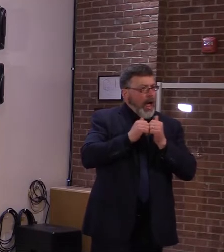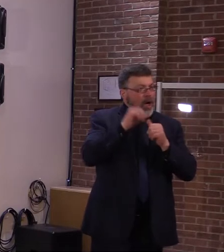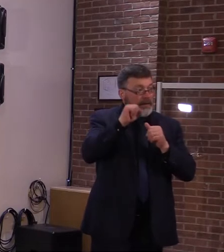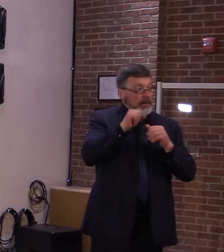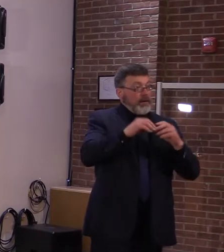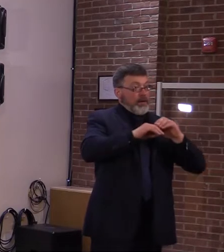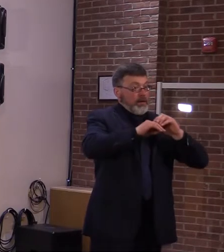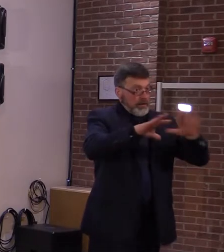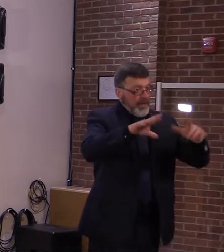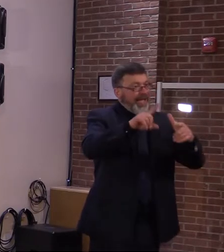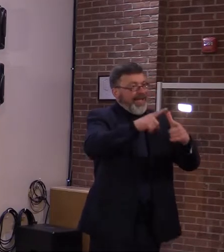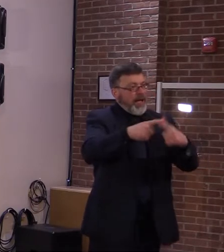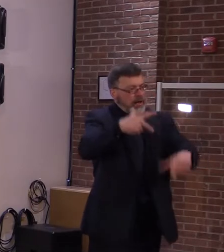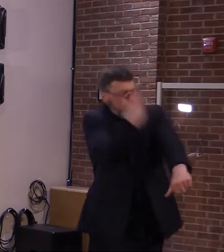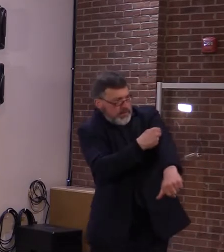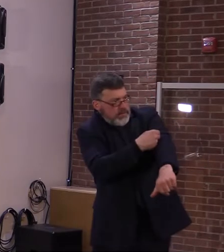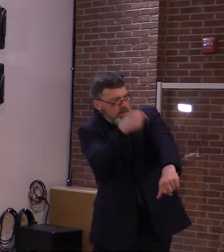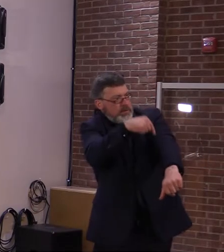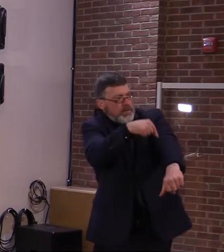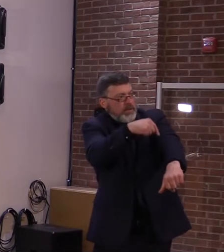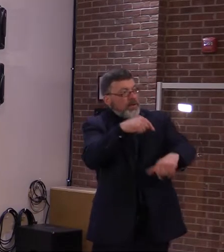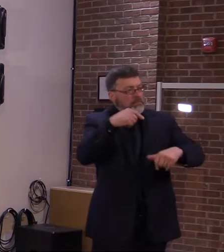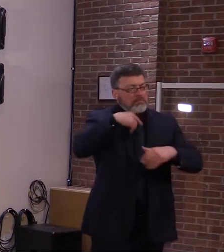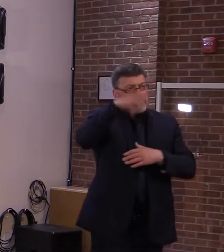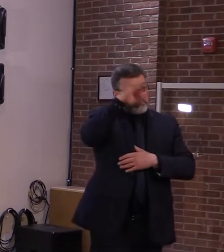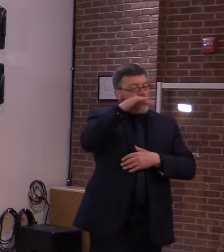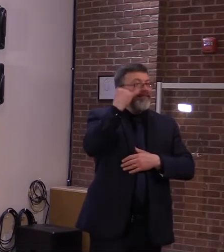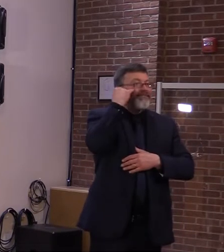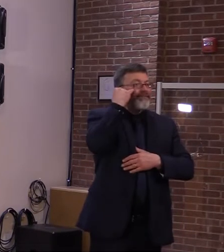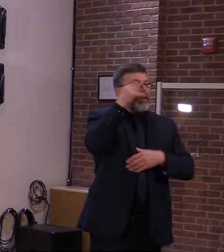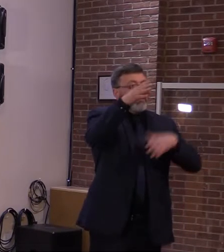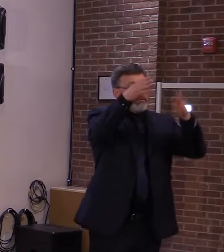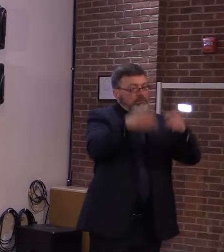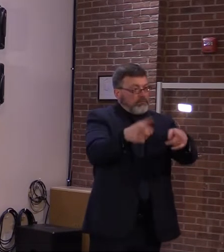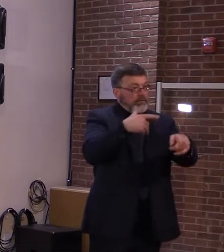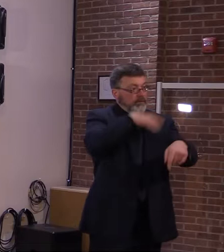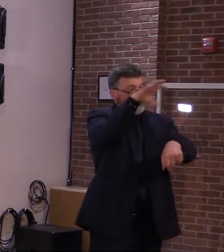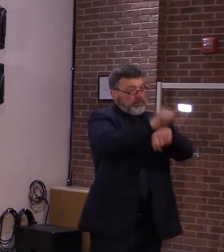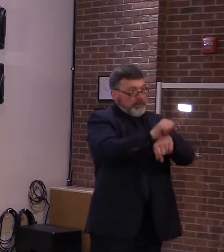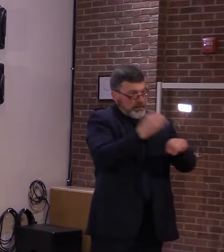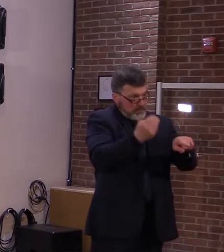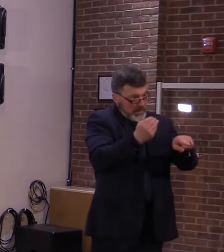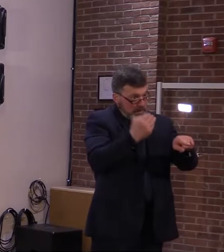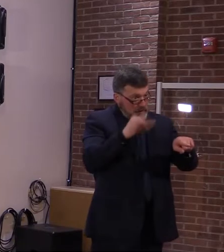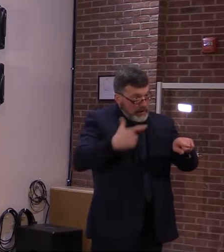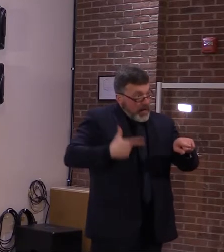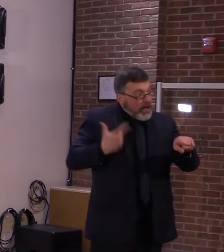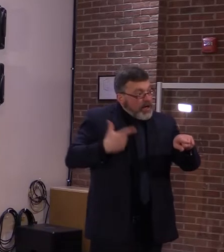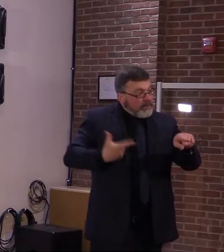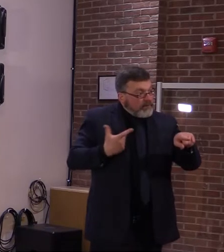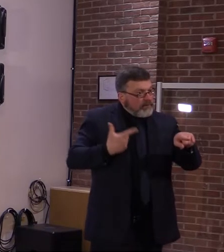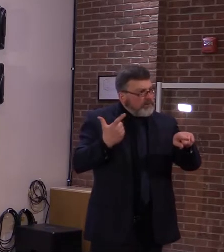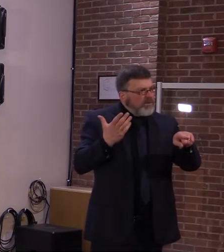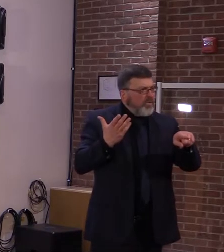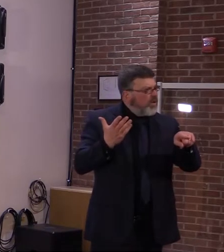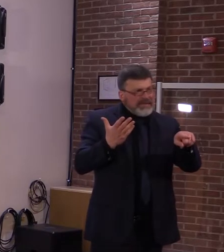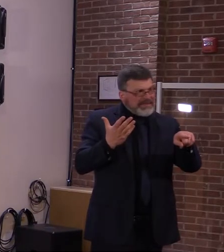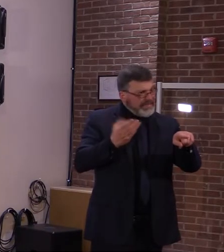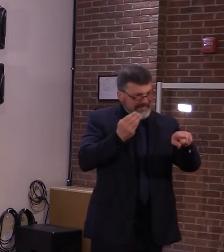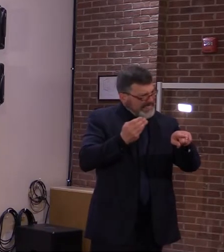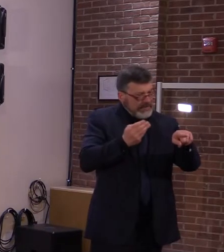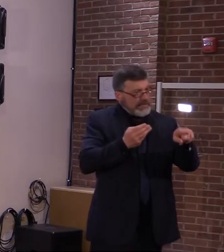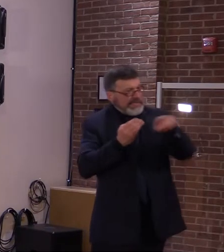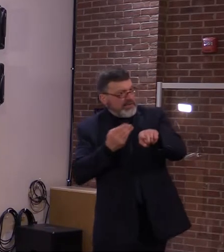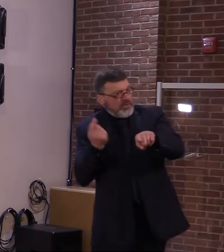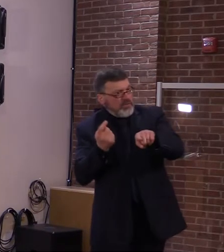on Monday. At this point, do you think those people will be able to get the J&J if we do get the green light today? It will be close. I don't